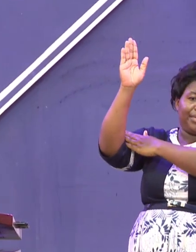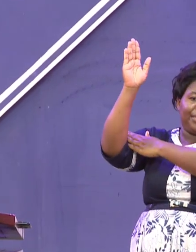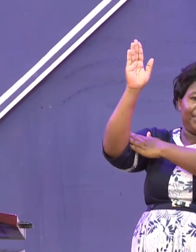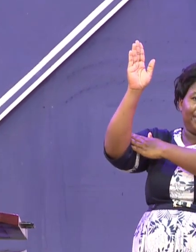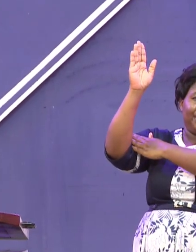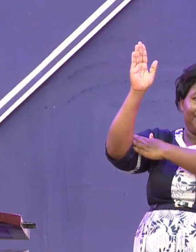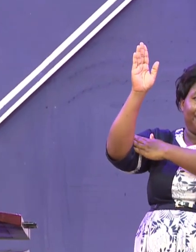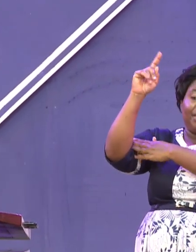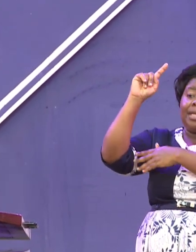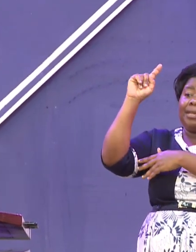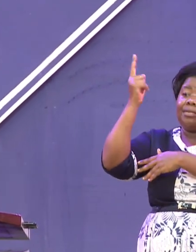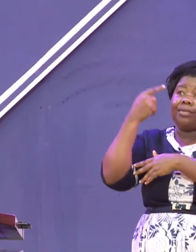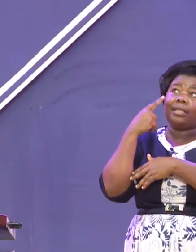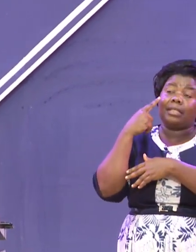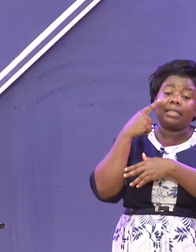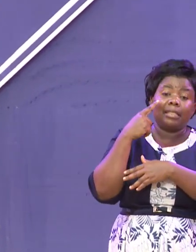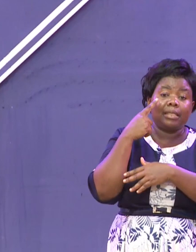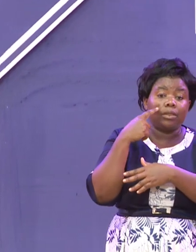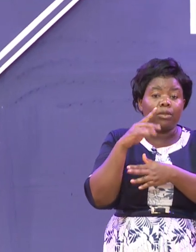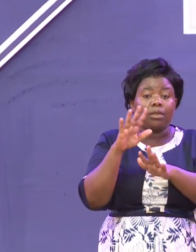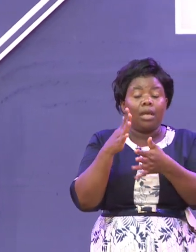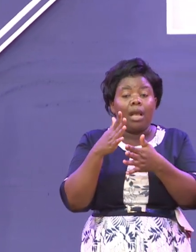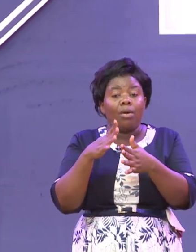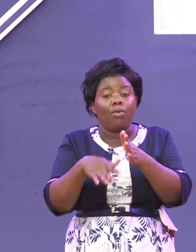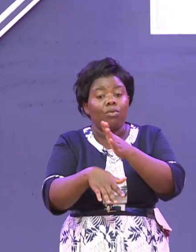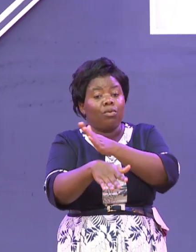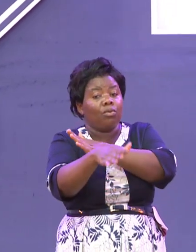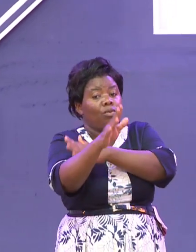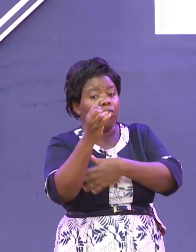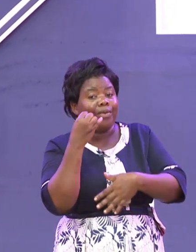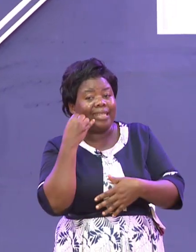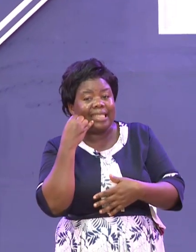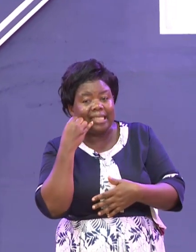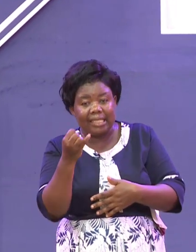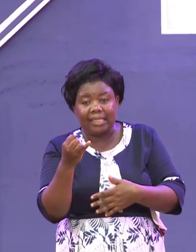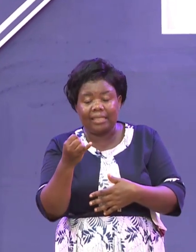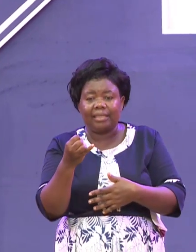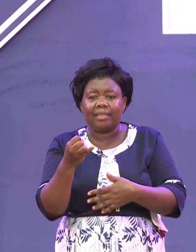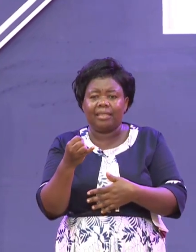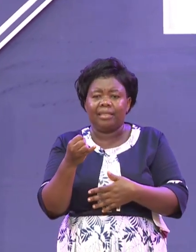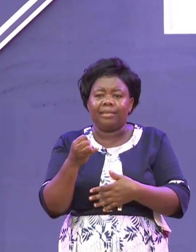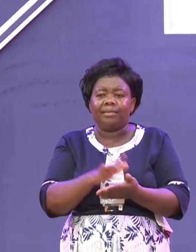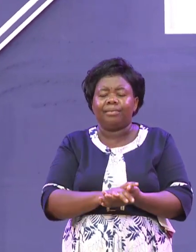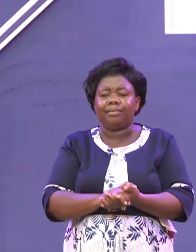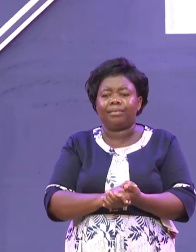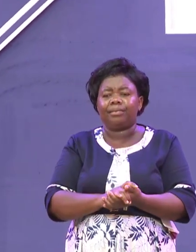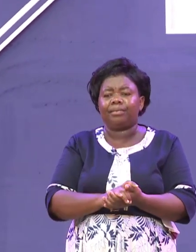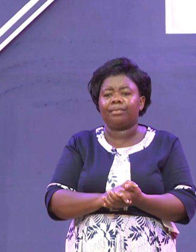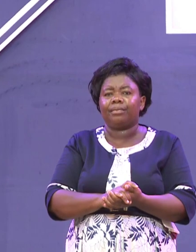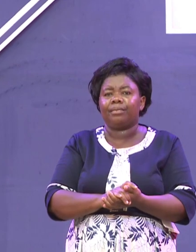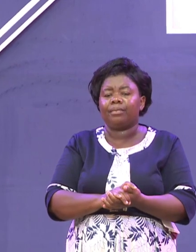give thanks. Asoka kusigira kifaananyi kya Katonda we. He could first paint a picture of his